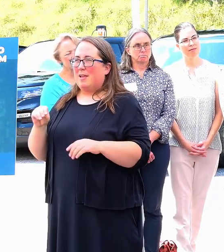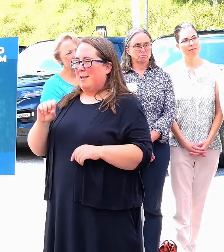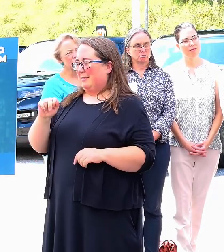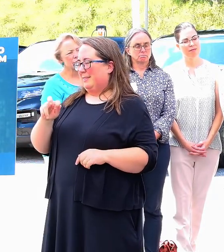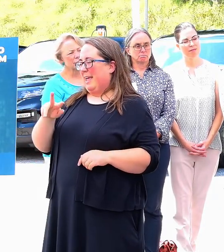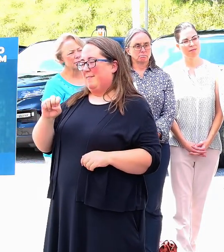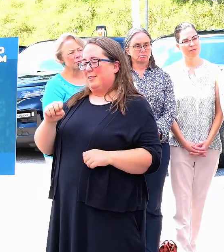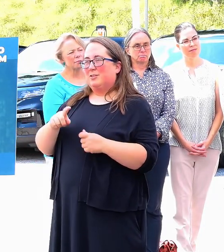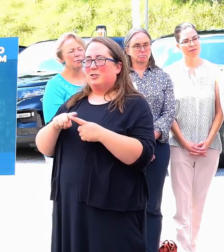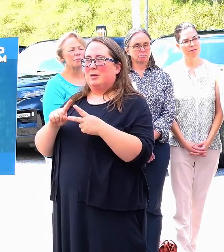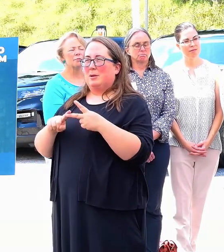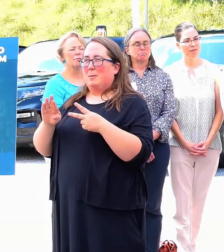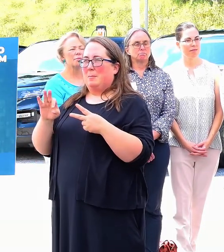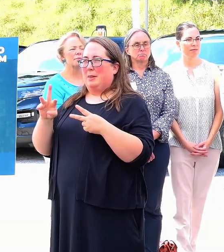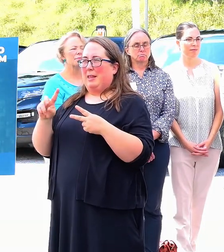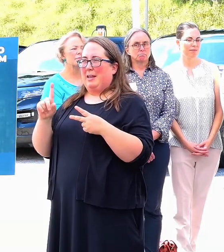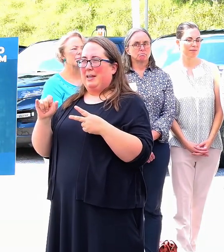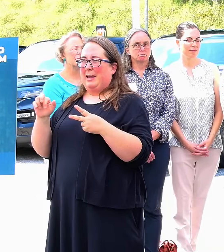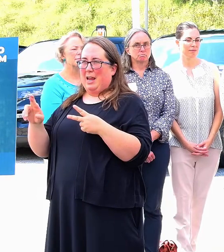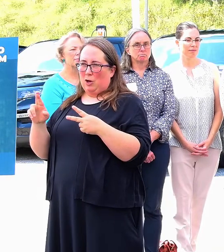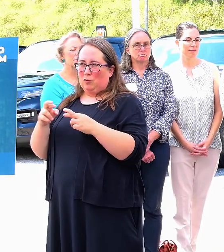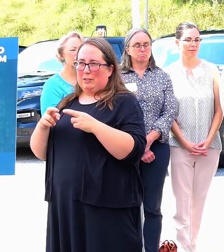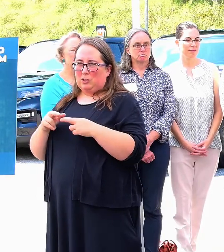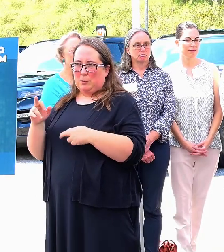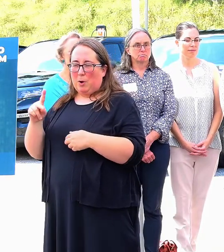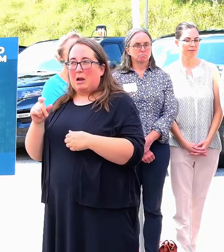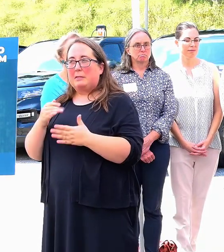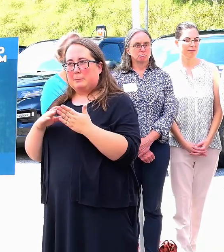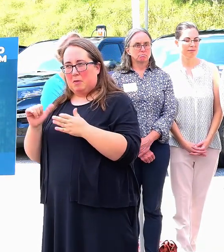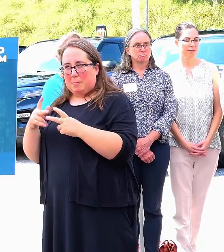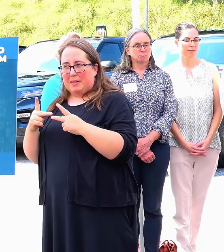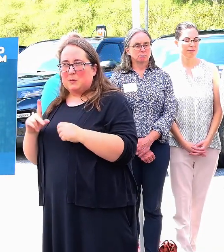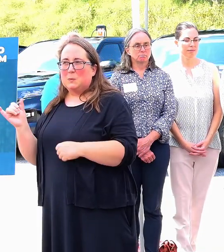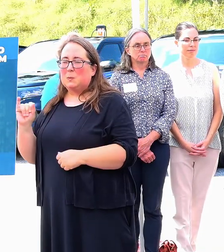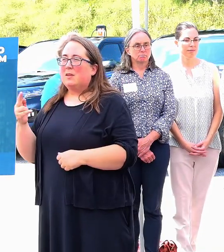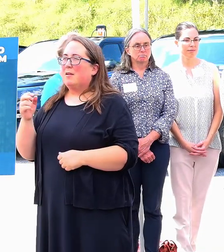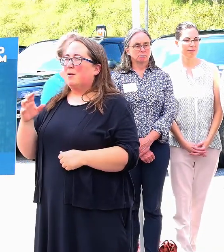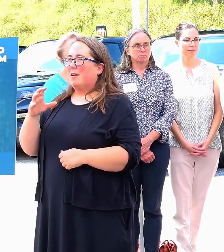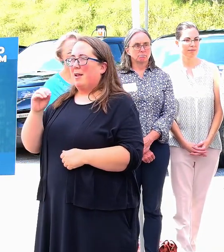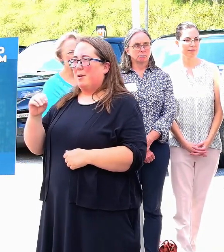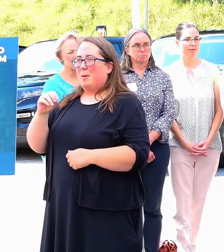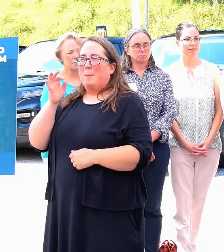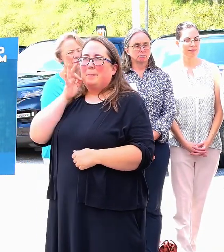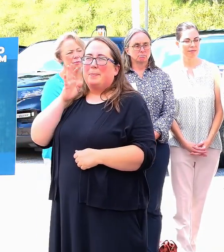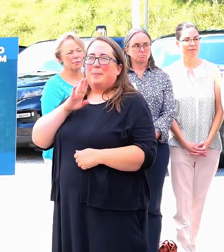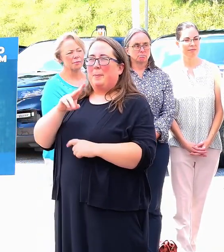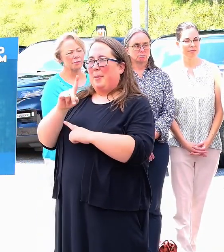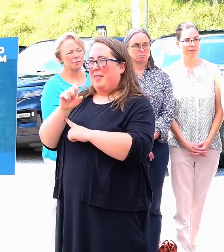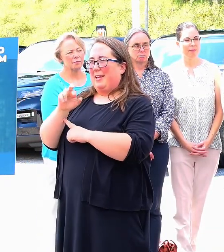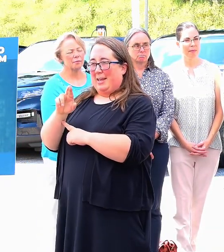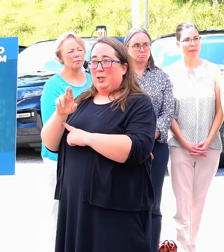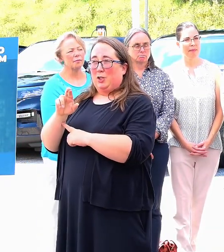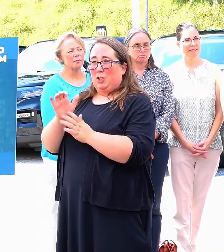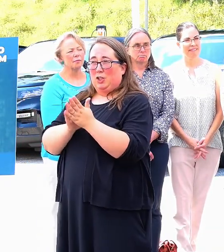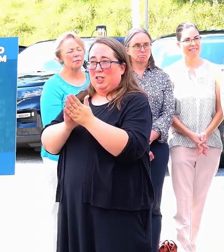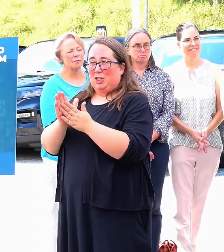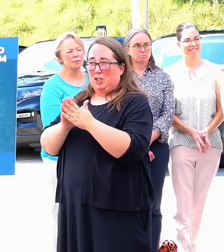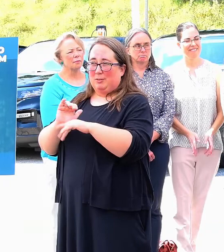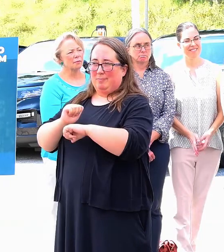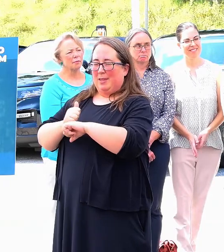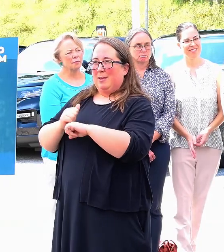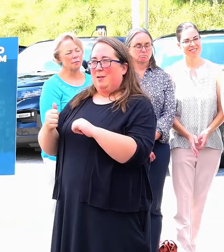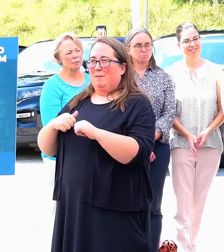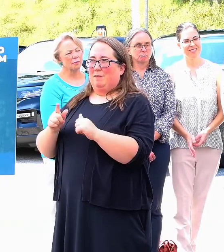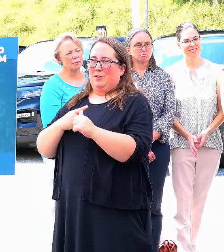Savage and Blandair Regional Park, as well as other locations. Howard County Pollinator Initiative, including becoming the first